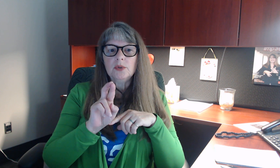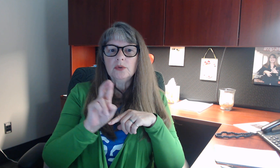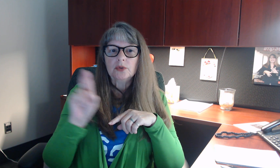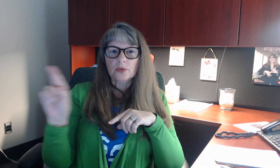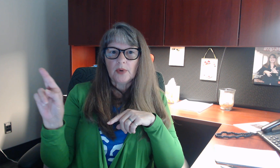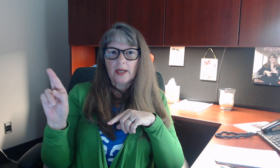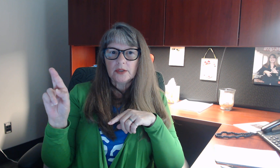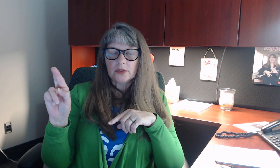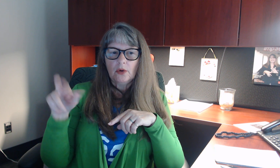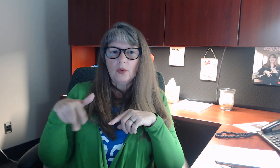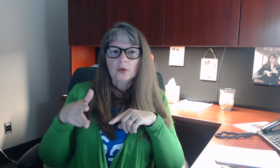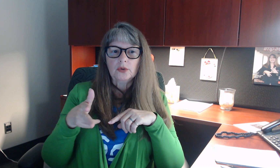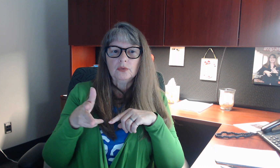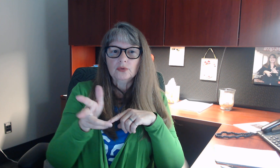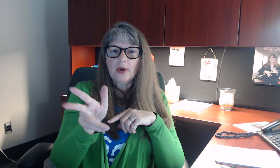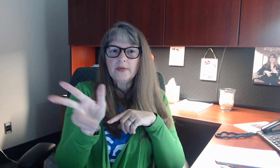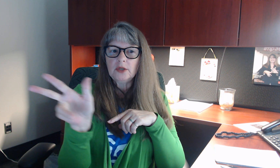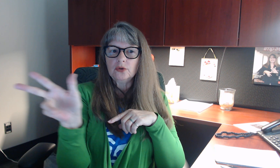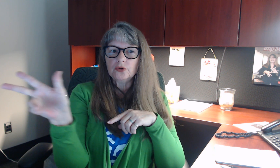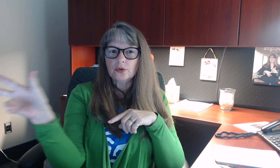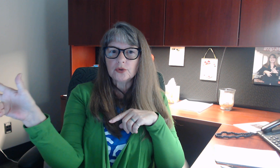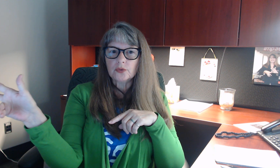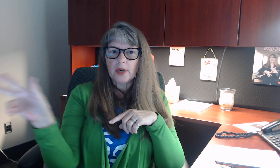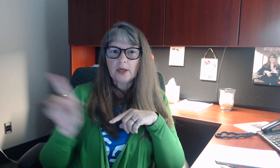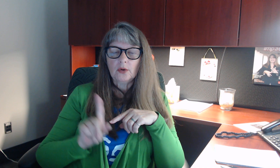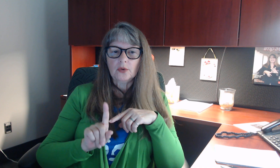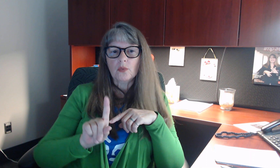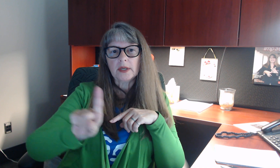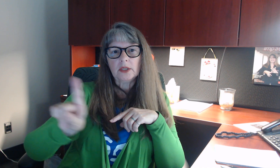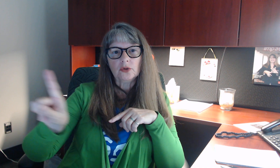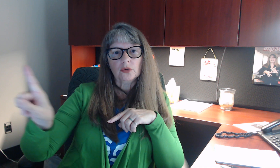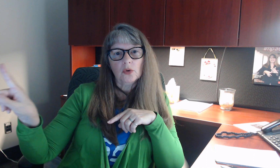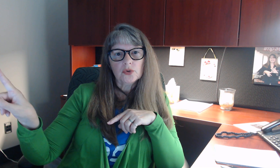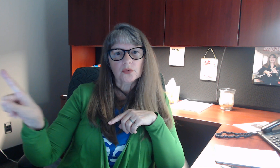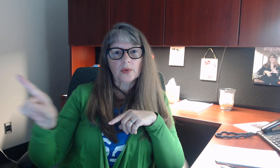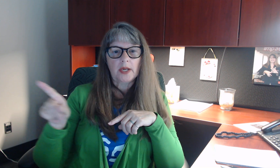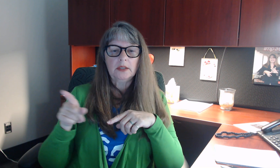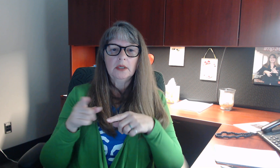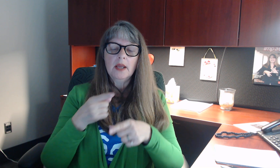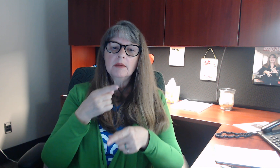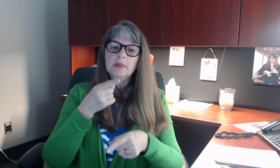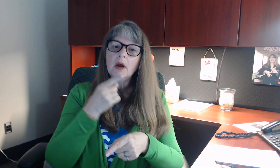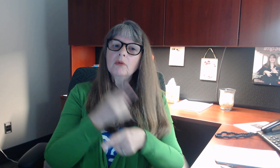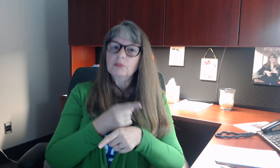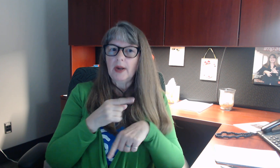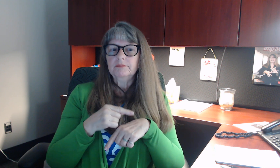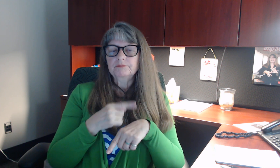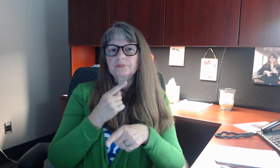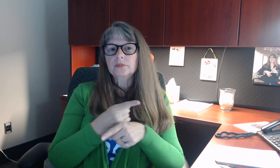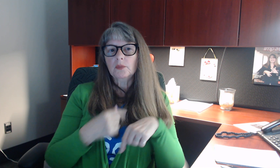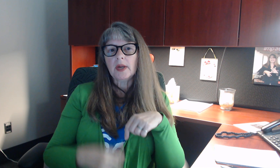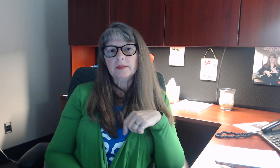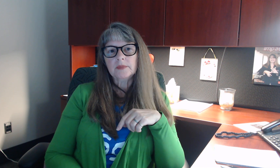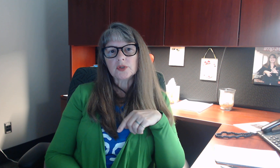to the right, or you driving and you turn to the right, or you're walking and you go to the right. But, oh, right, you're right, that's